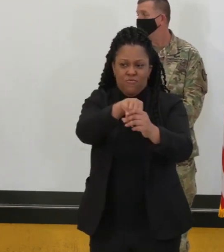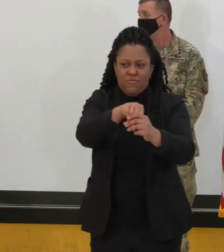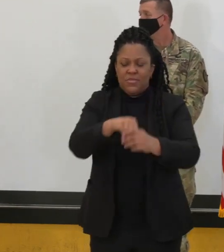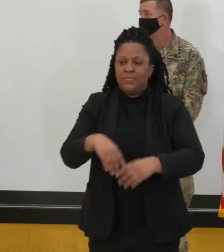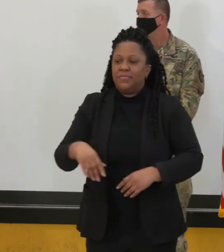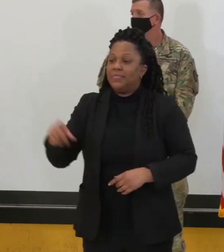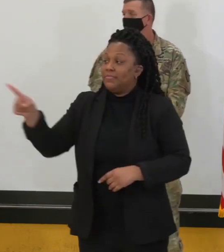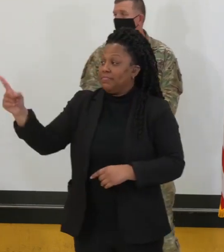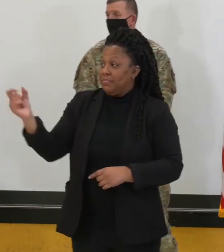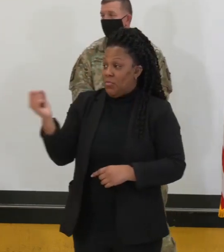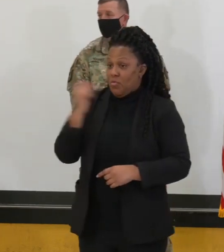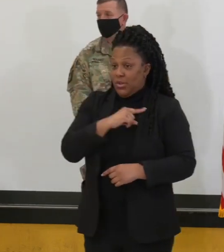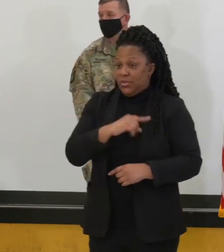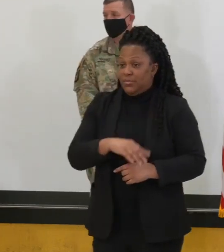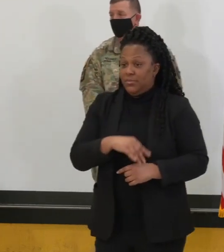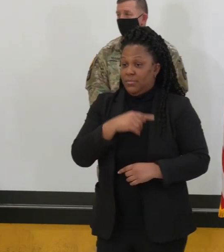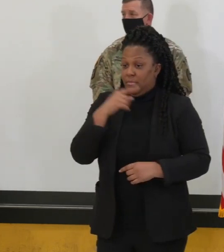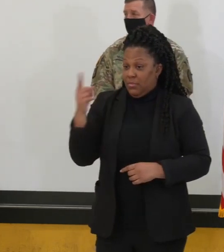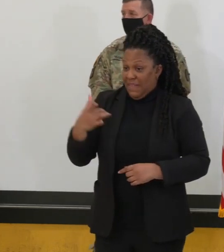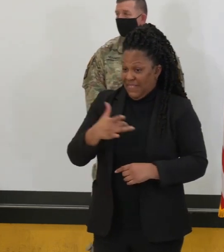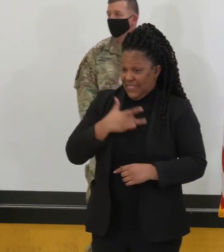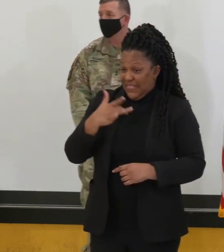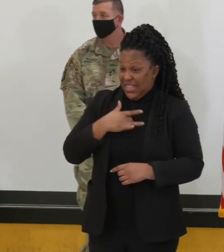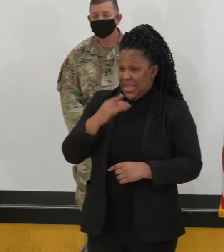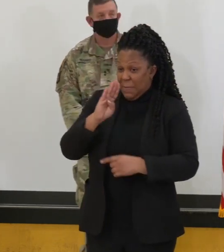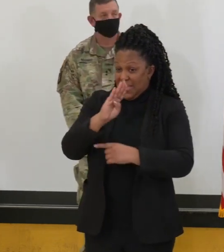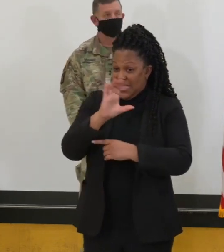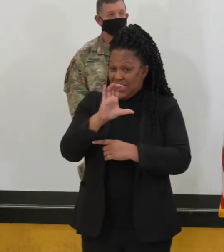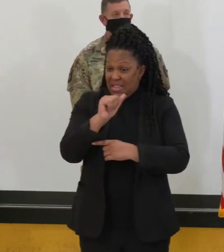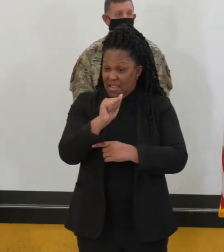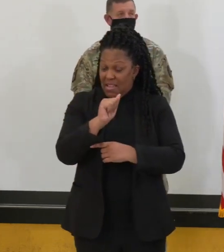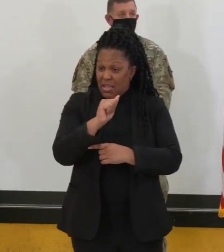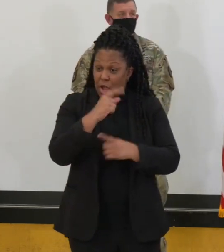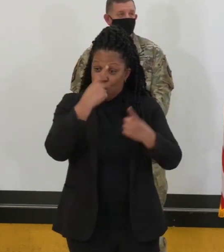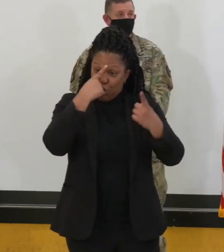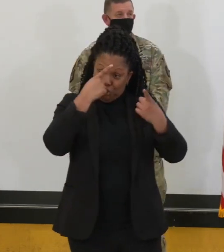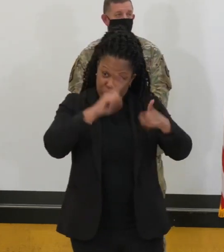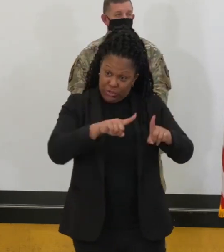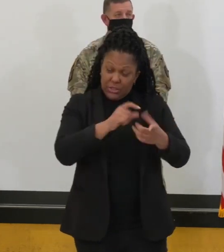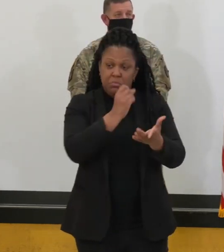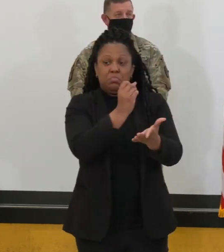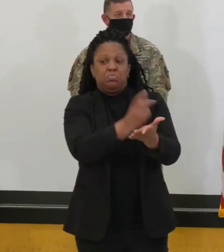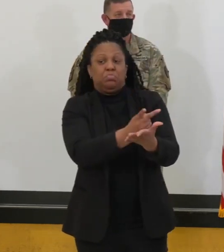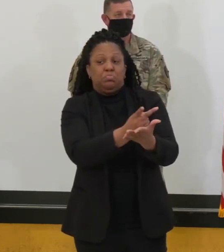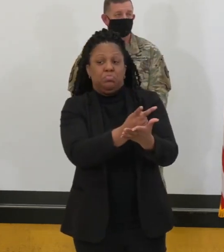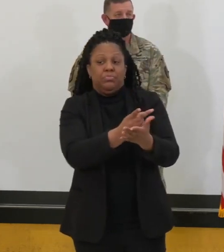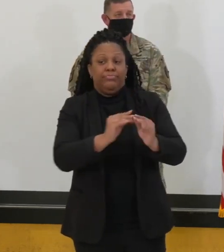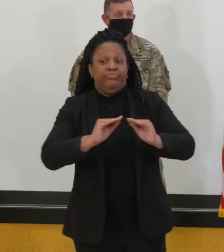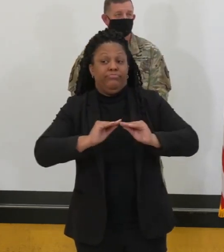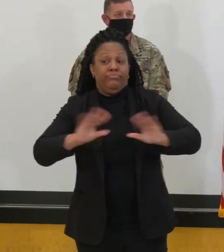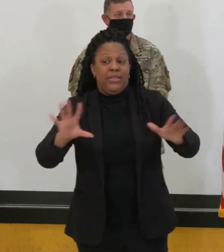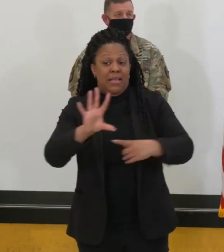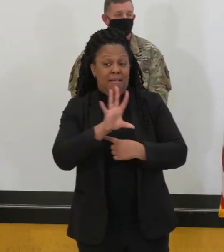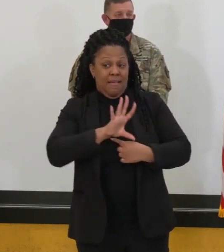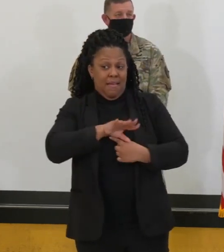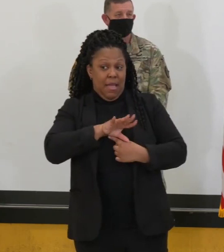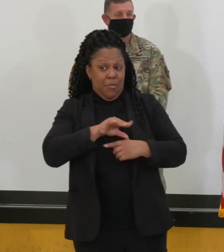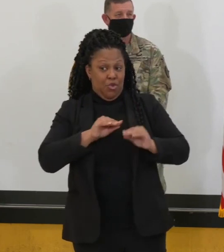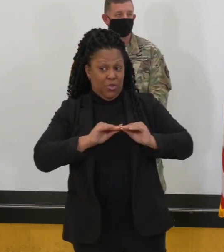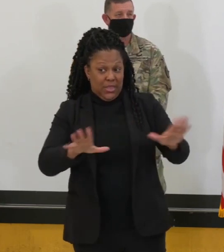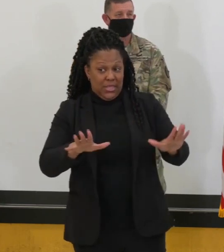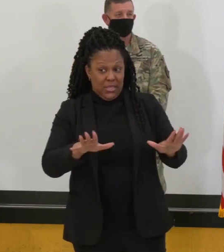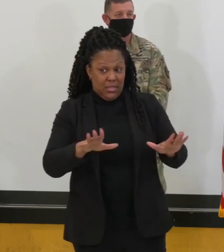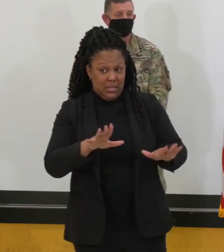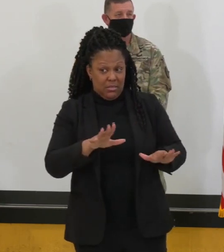commissioner, the BCA agreed with or endorsed the release of the body cam footage by Brooklyn Center Police this morning. Can you provide any clarity